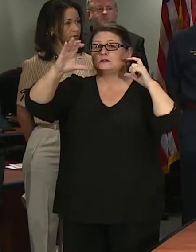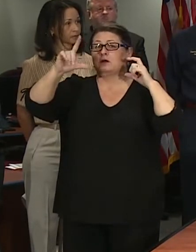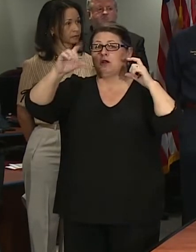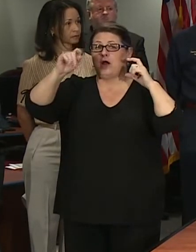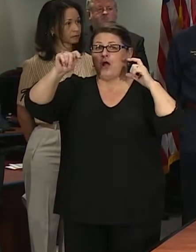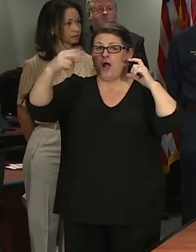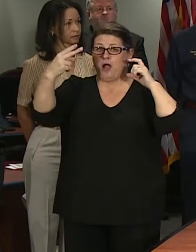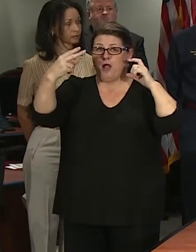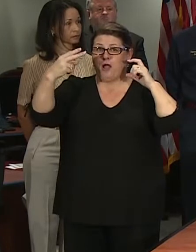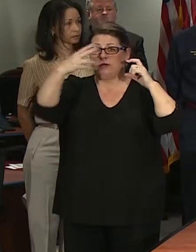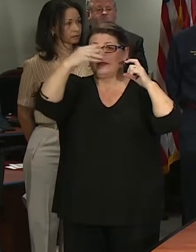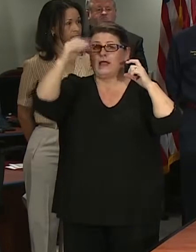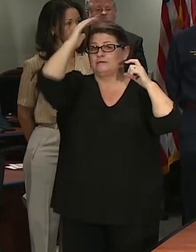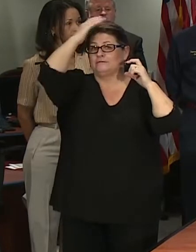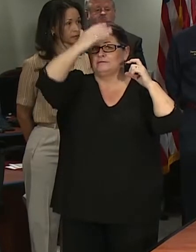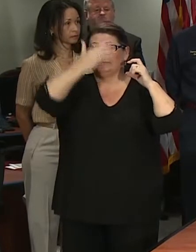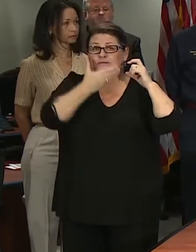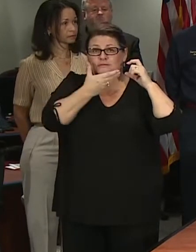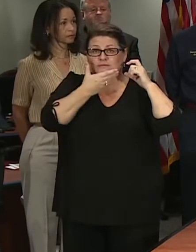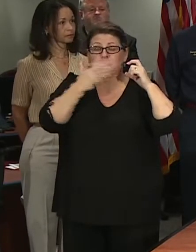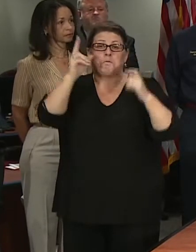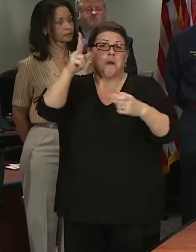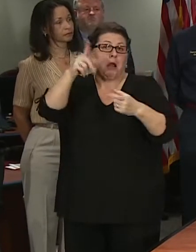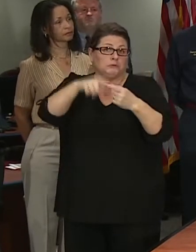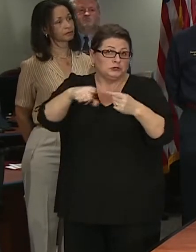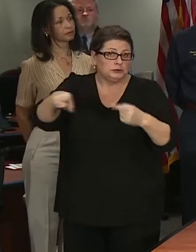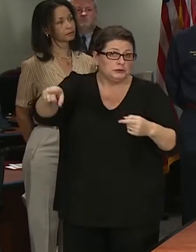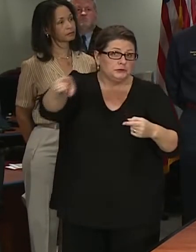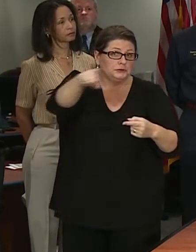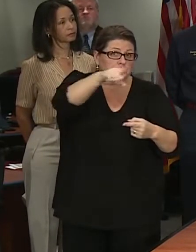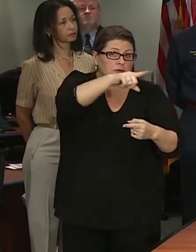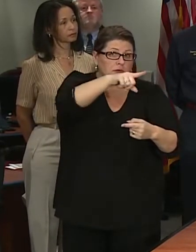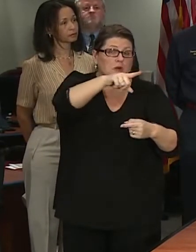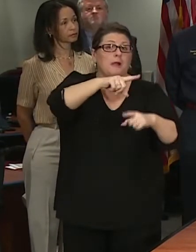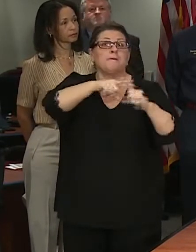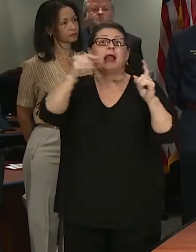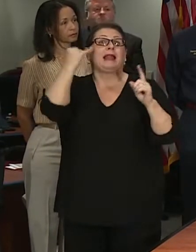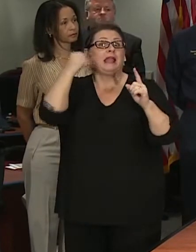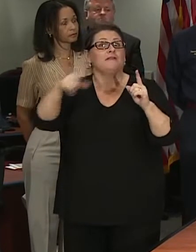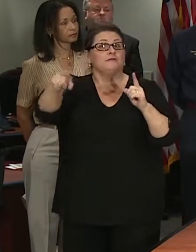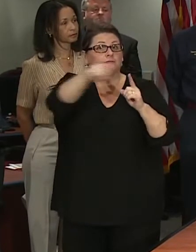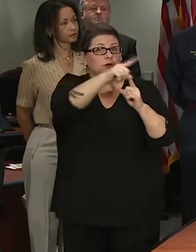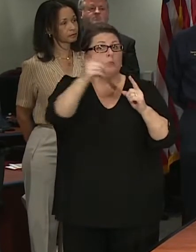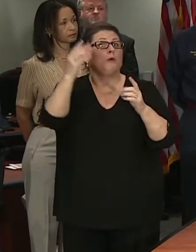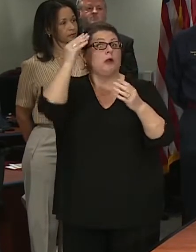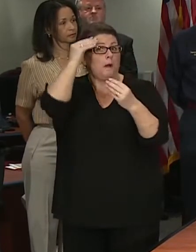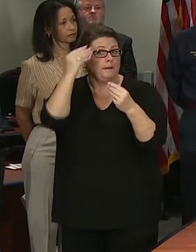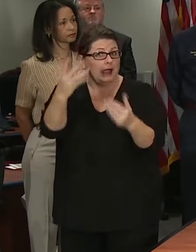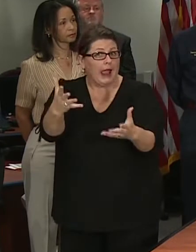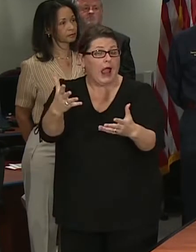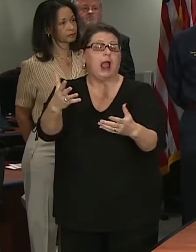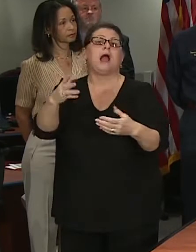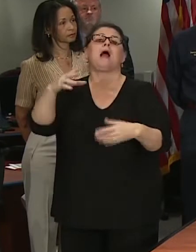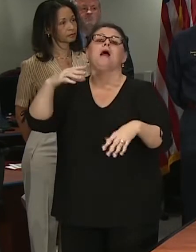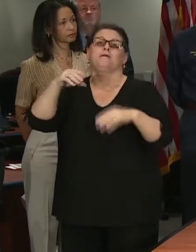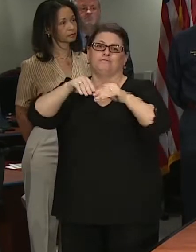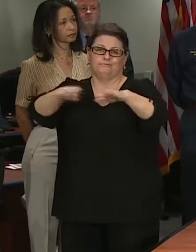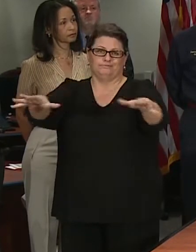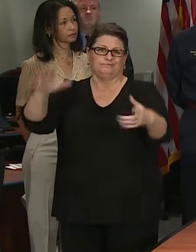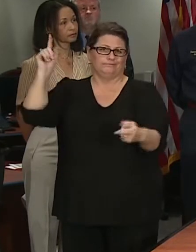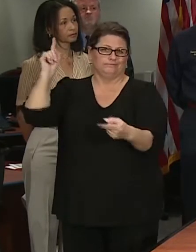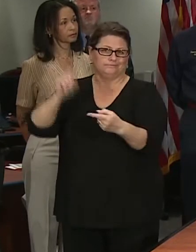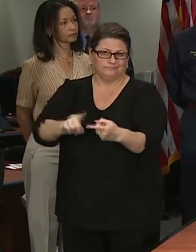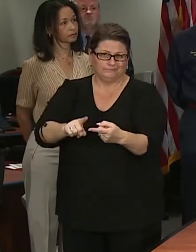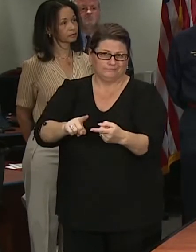coverings. While these measures are optional, they may help reduce the spread of the virus. They are not intended to replace